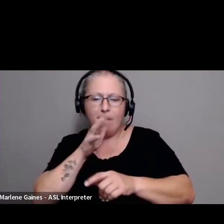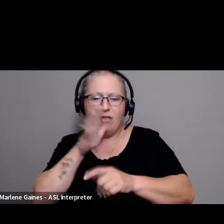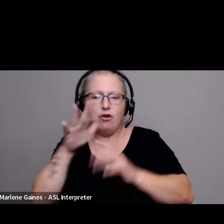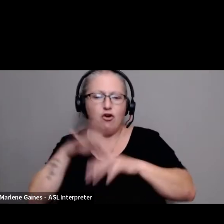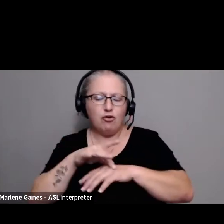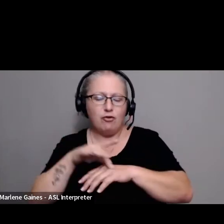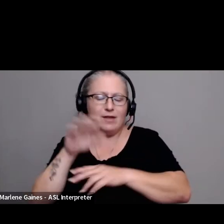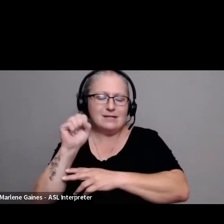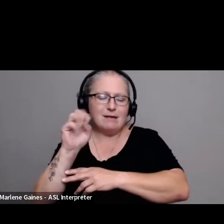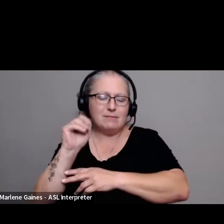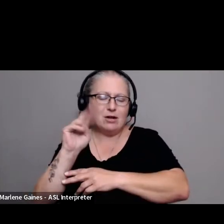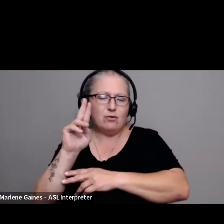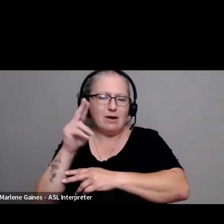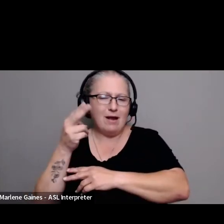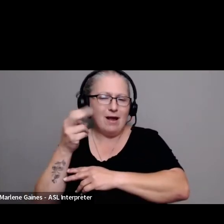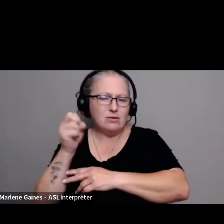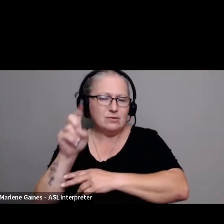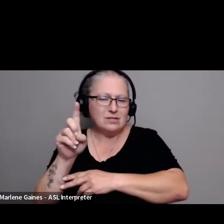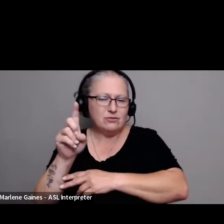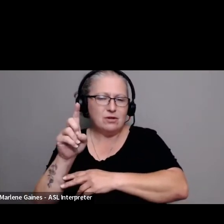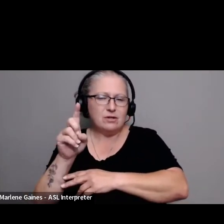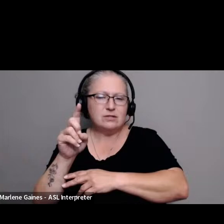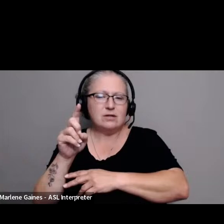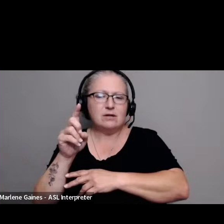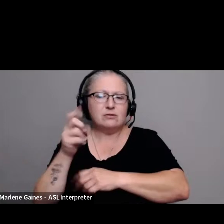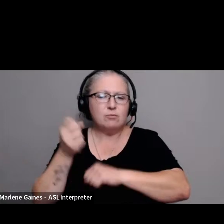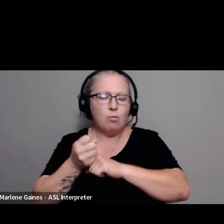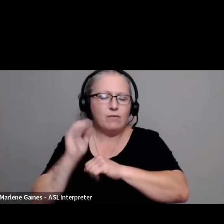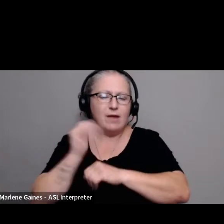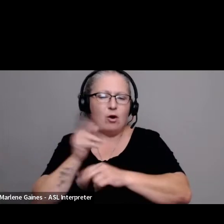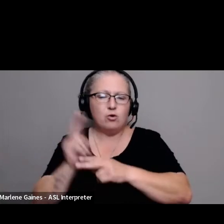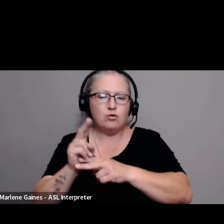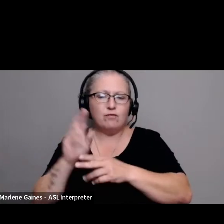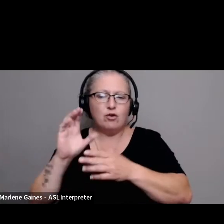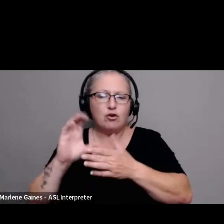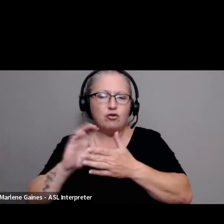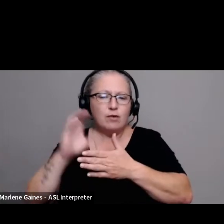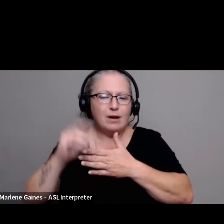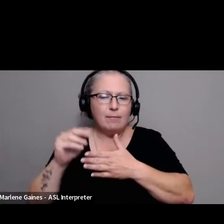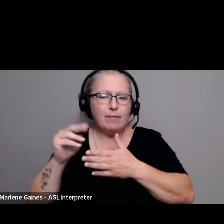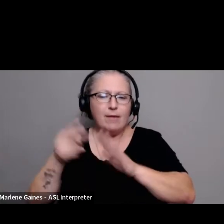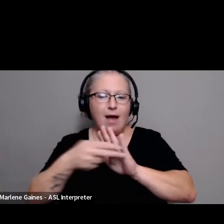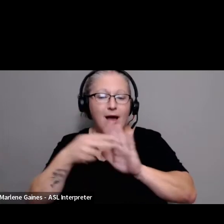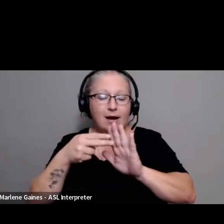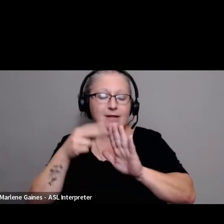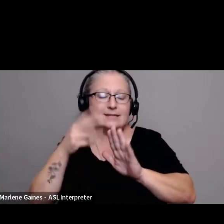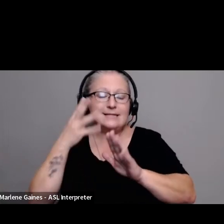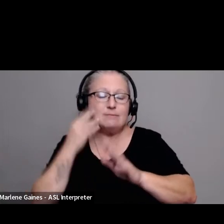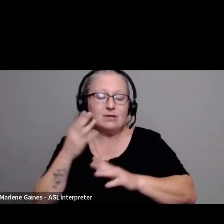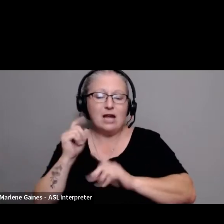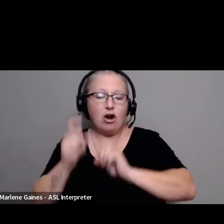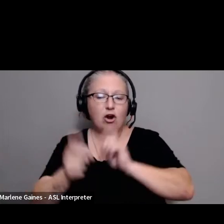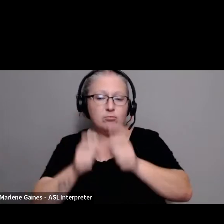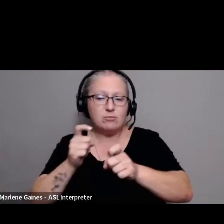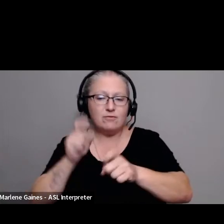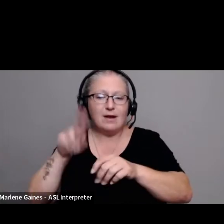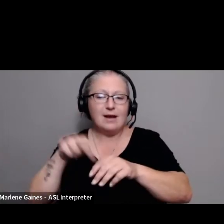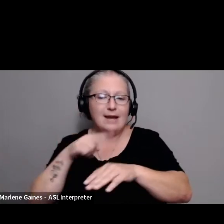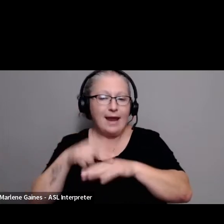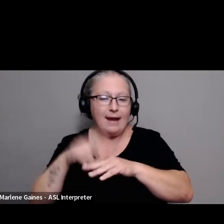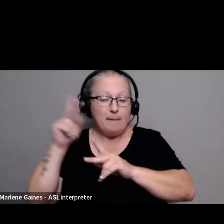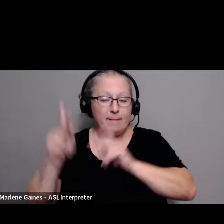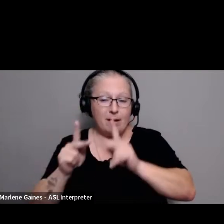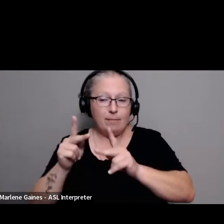School District supports the use of curricula at our schools that highlights the experiences and contributions of Native peoples,